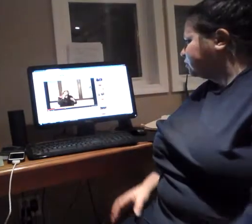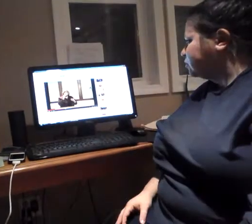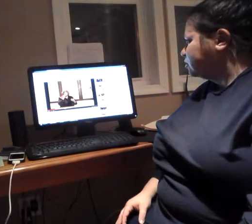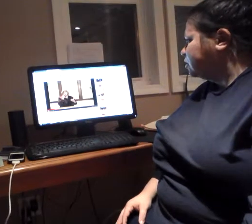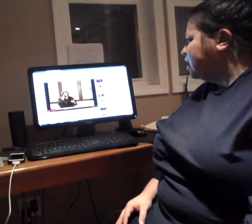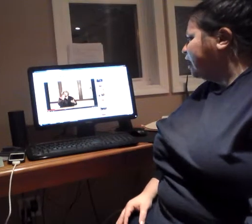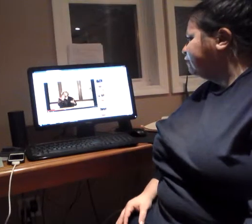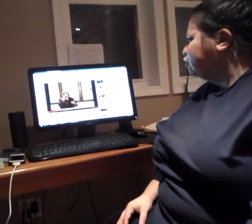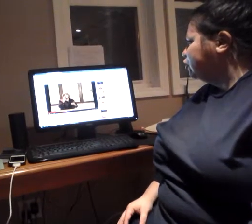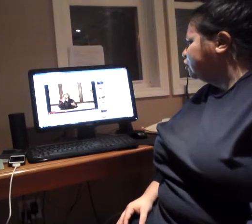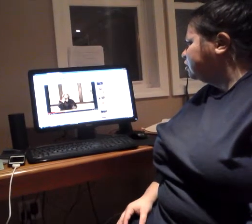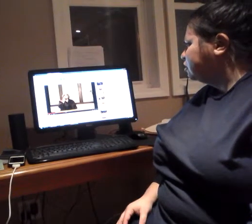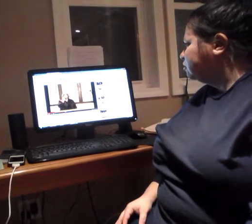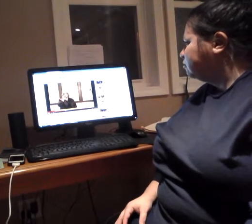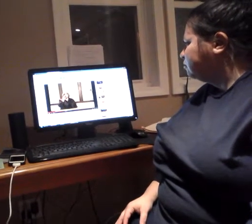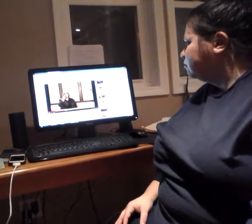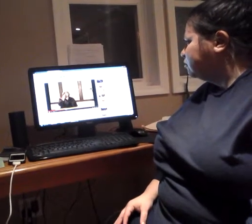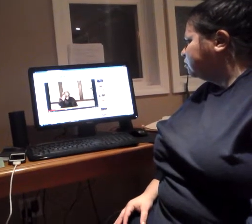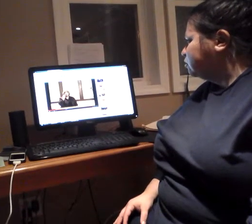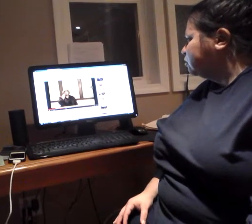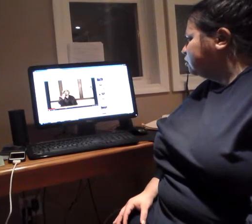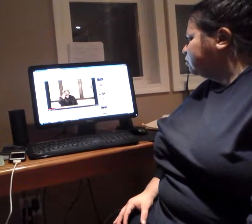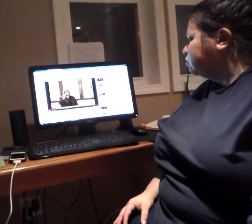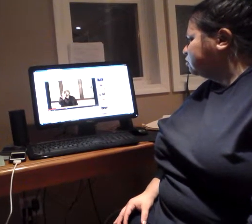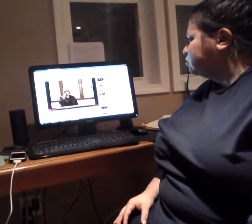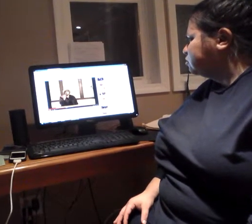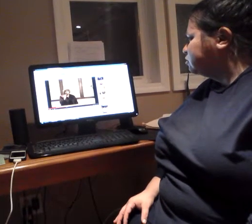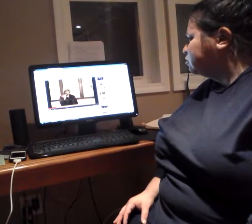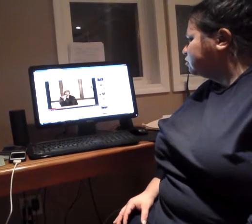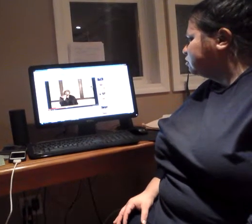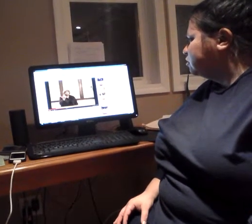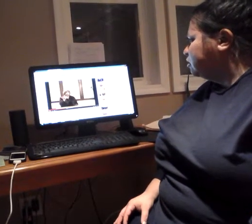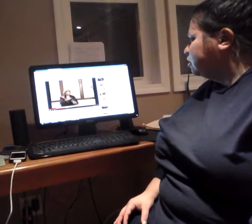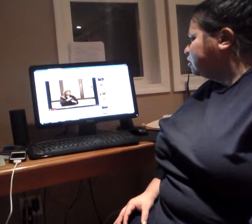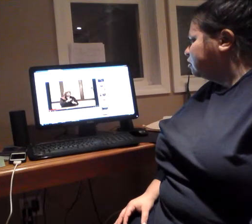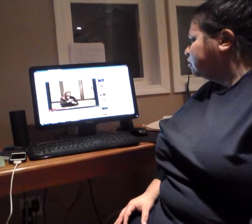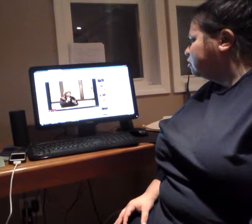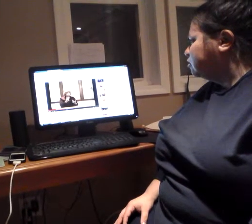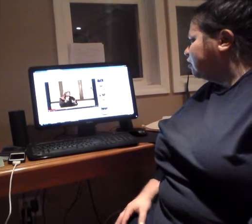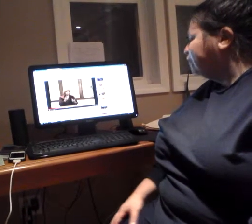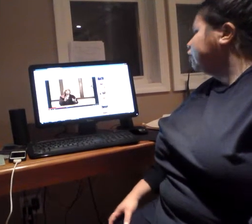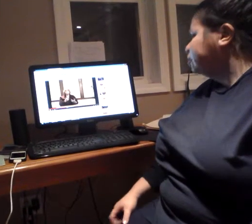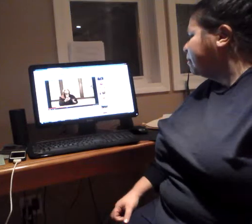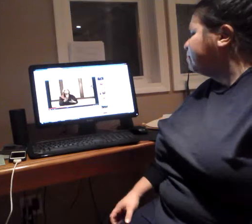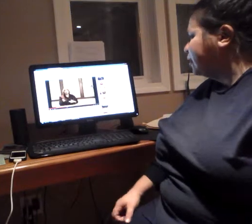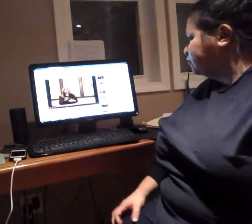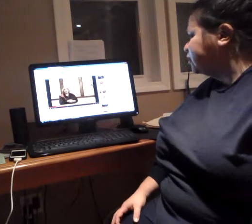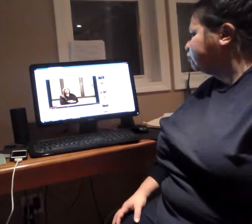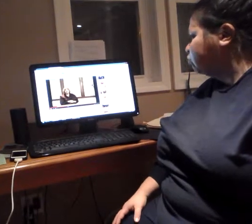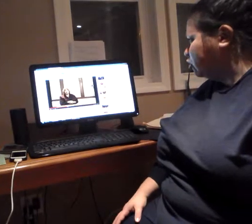I've learned I've learned about Microsoft Word